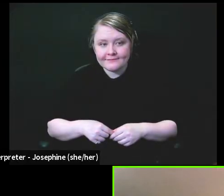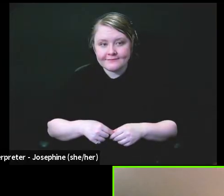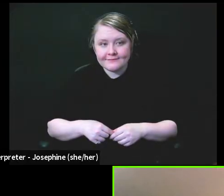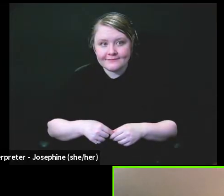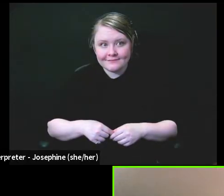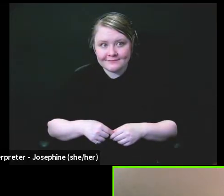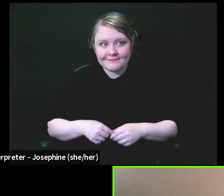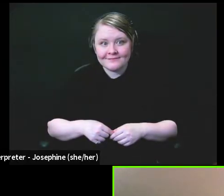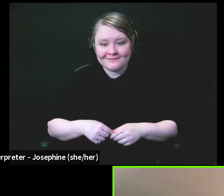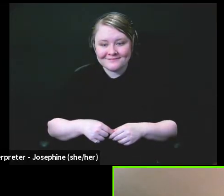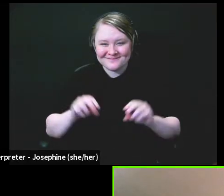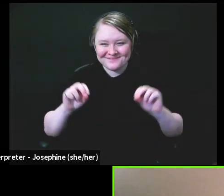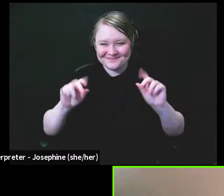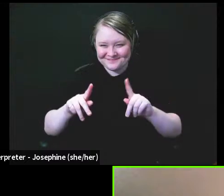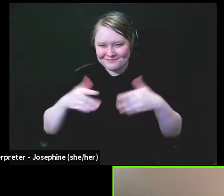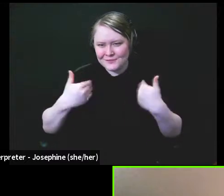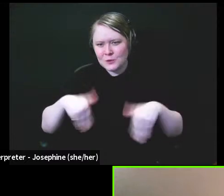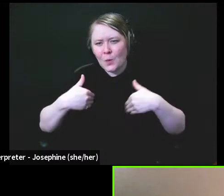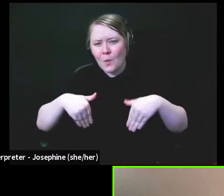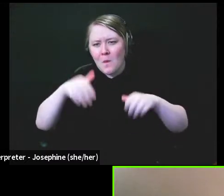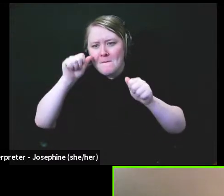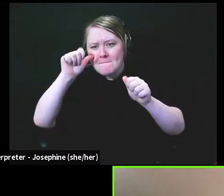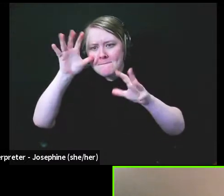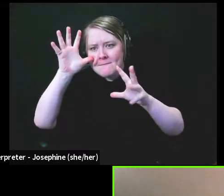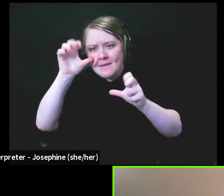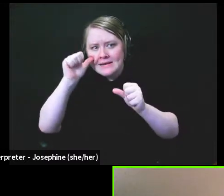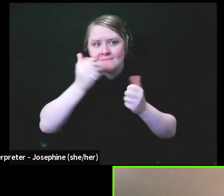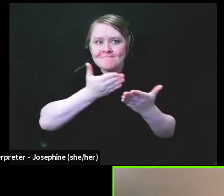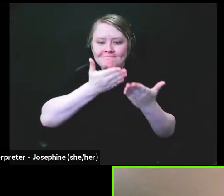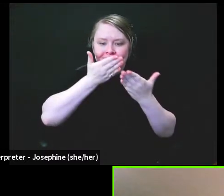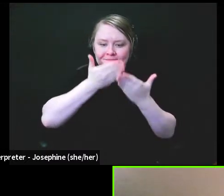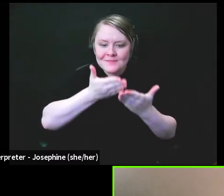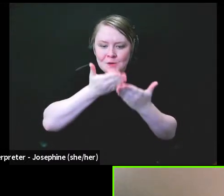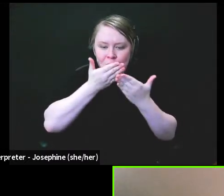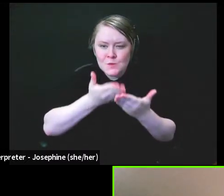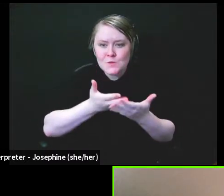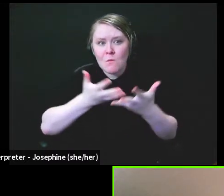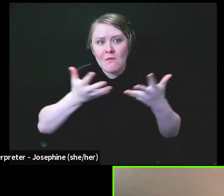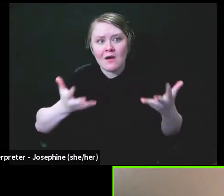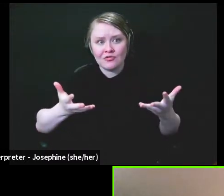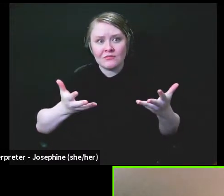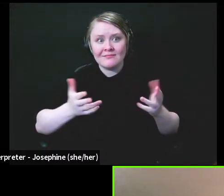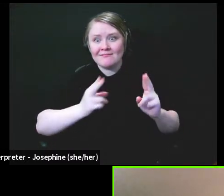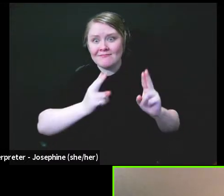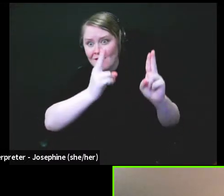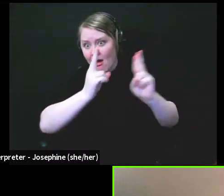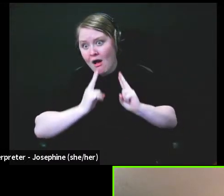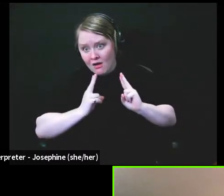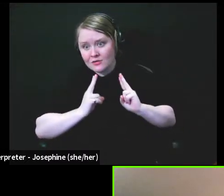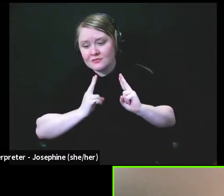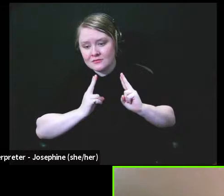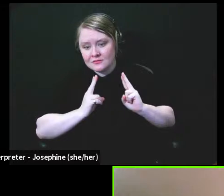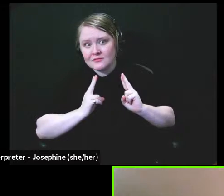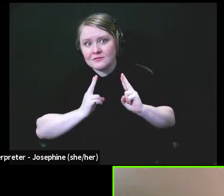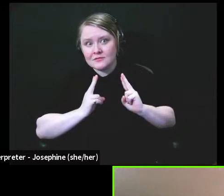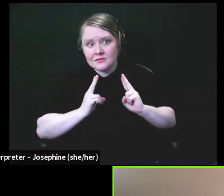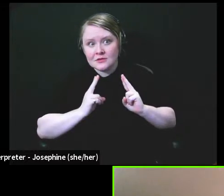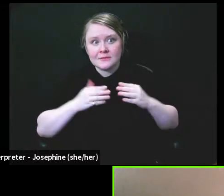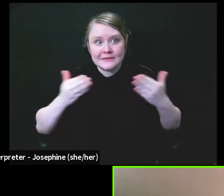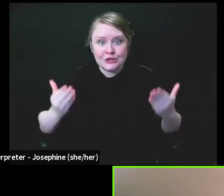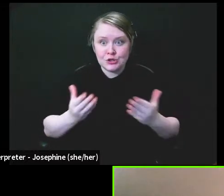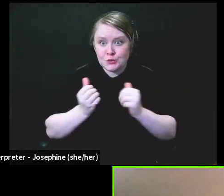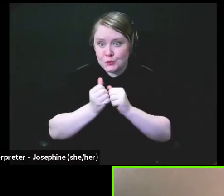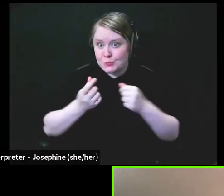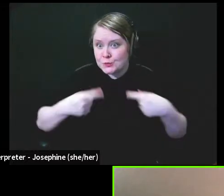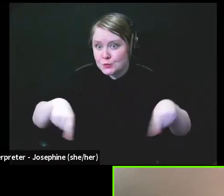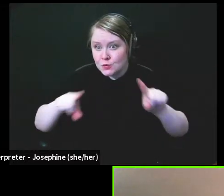This has been incredible. Thank you so much. It's been an honor to be here with all of you. It's been an honor to help you